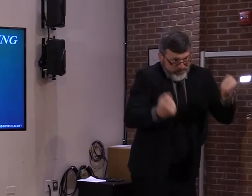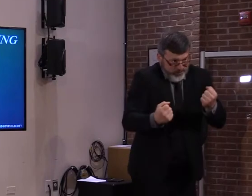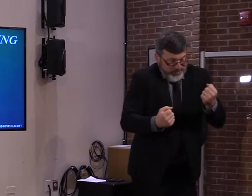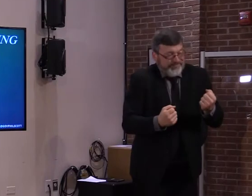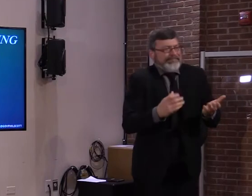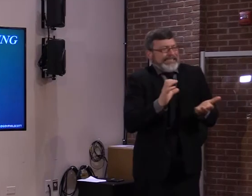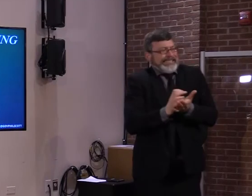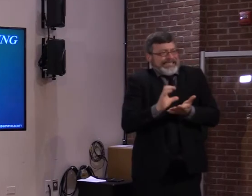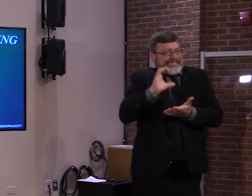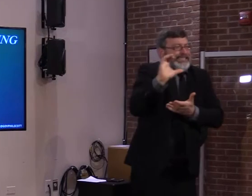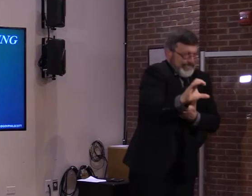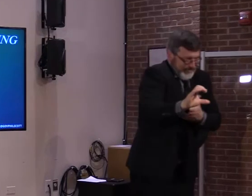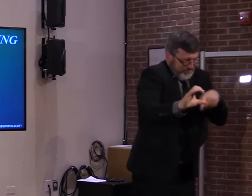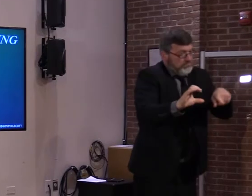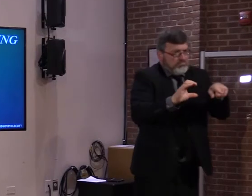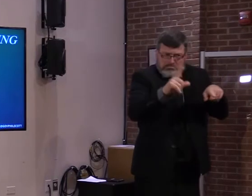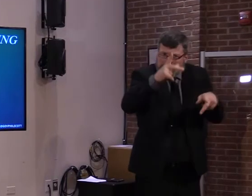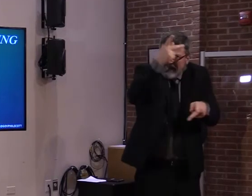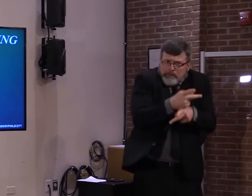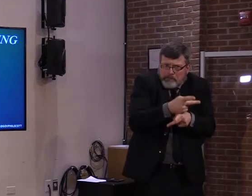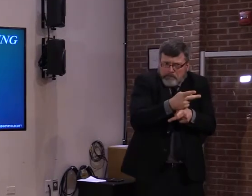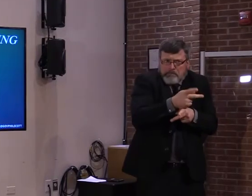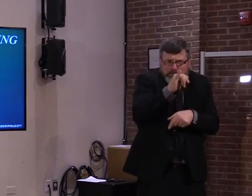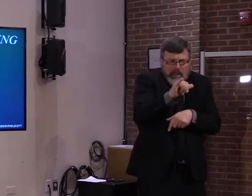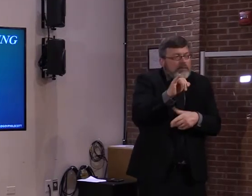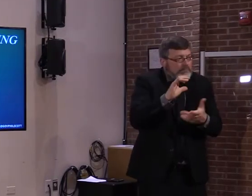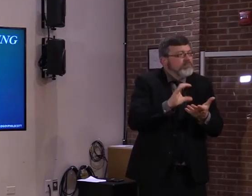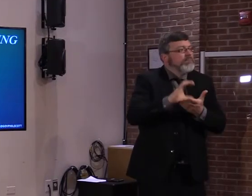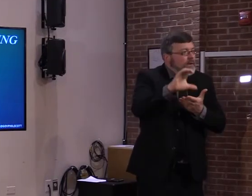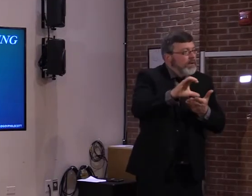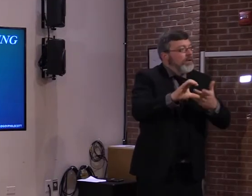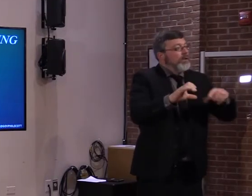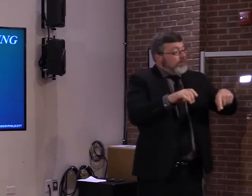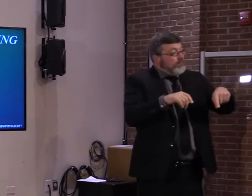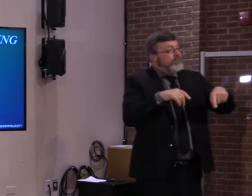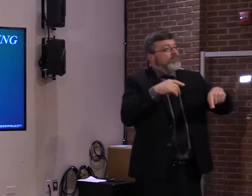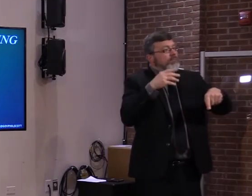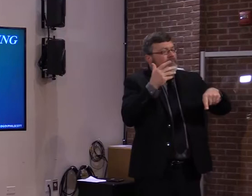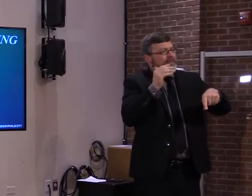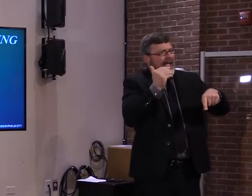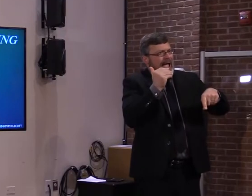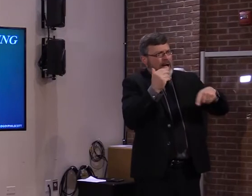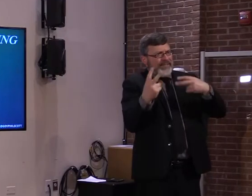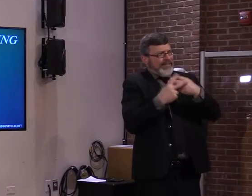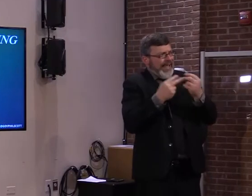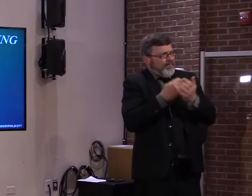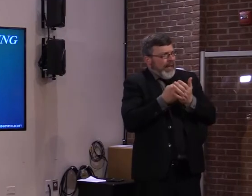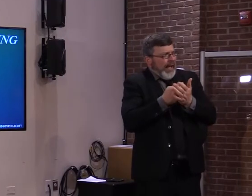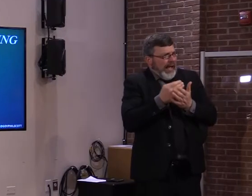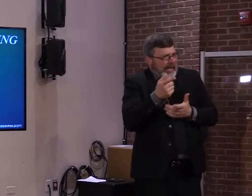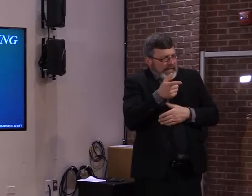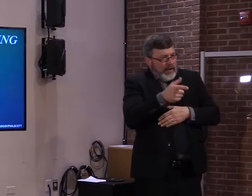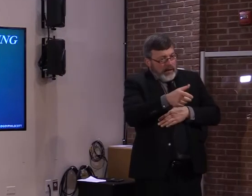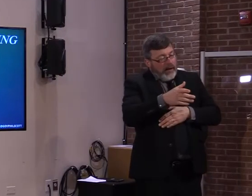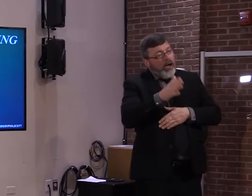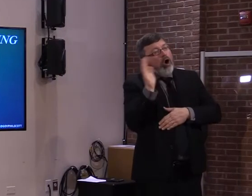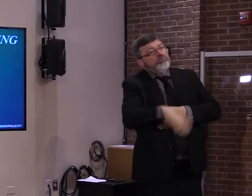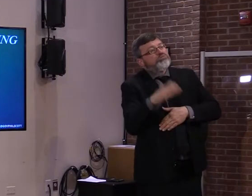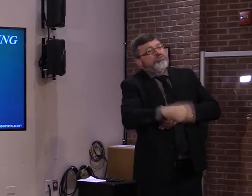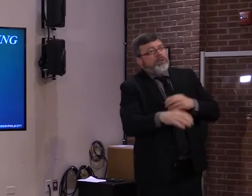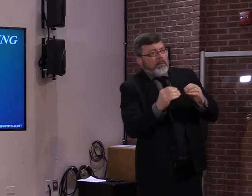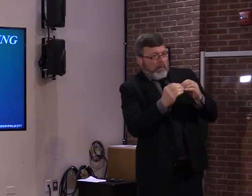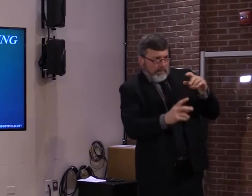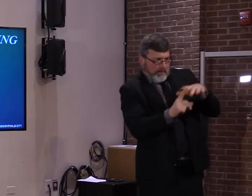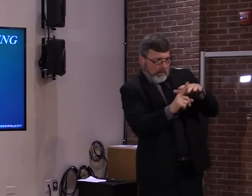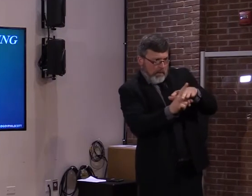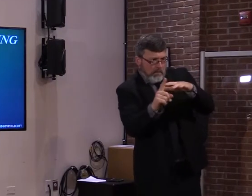possibly, you might take some steps to save money down the road. You might make sure that you undercoat it,